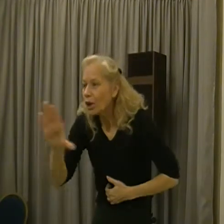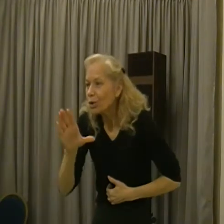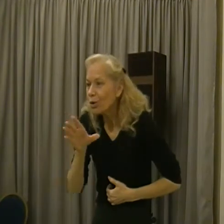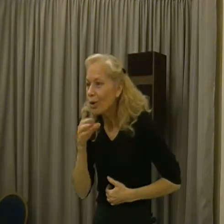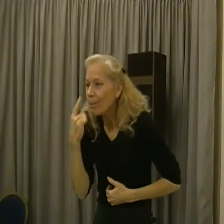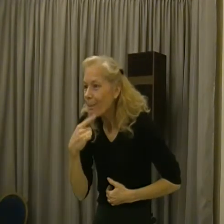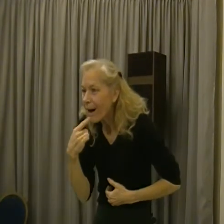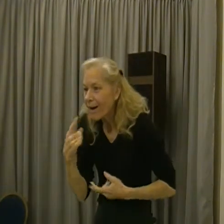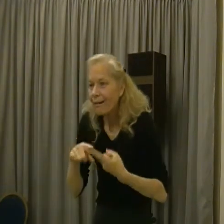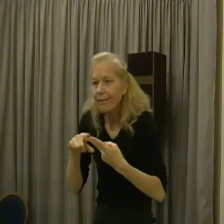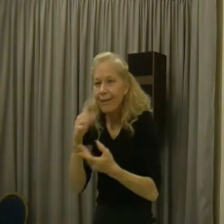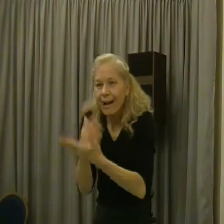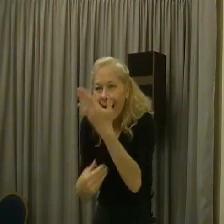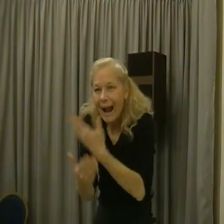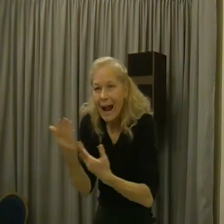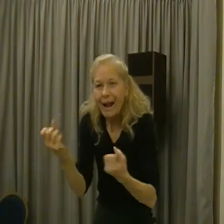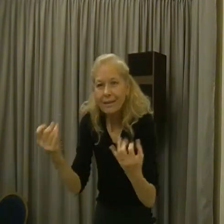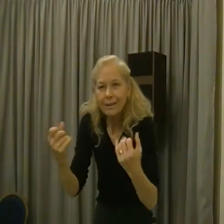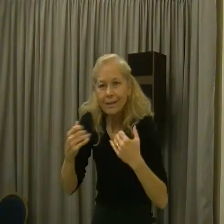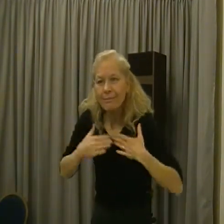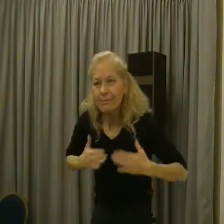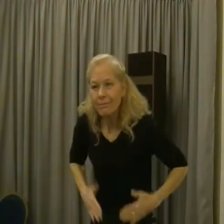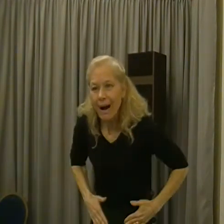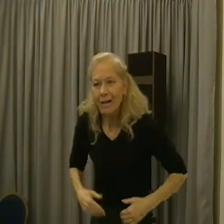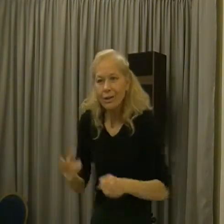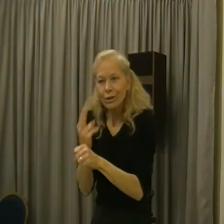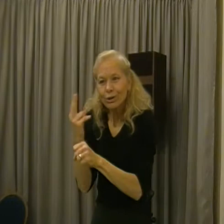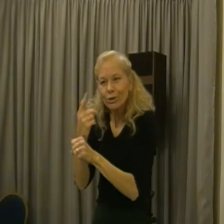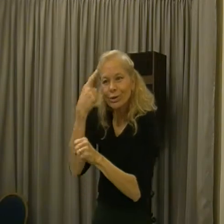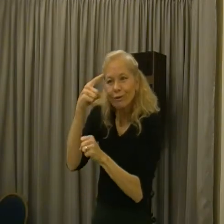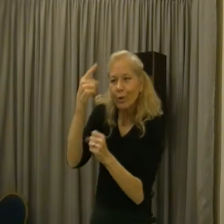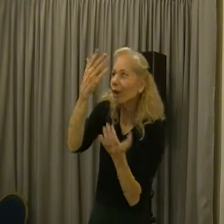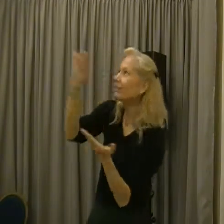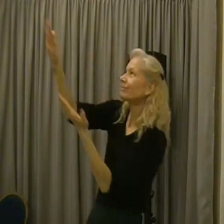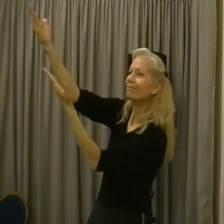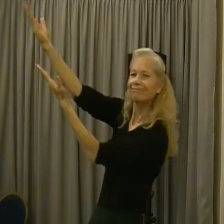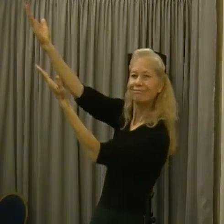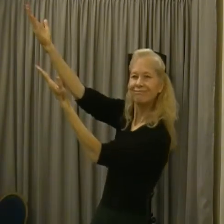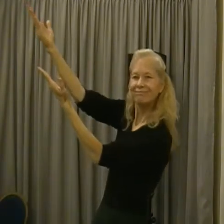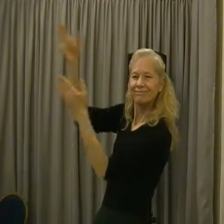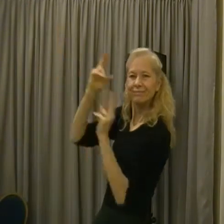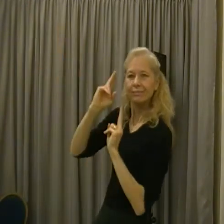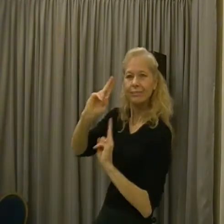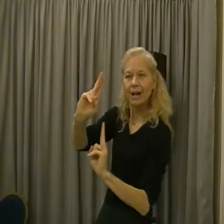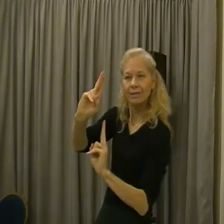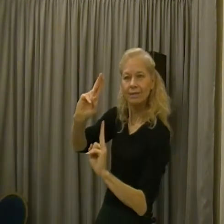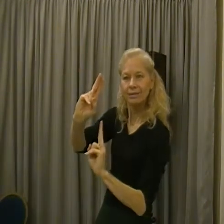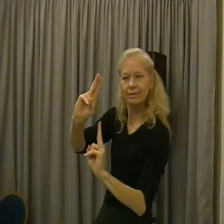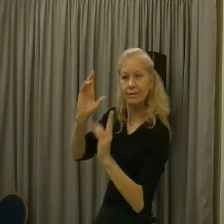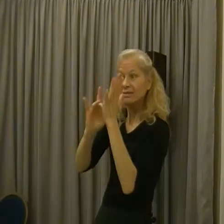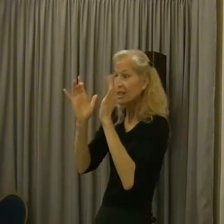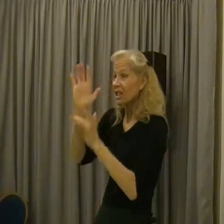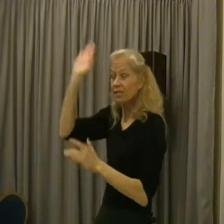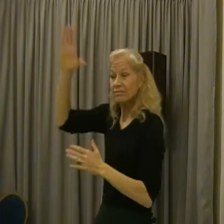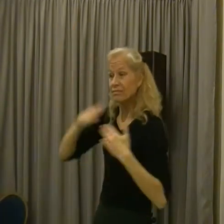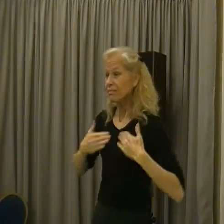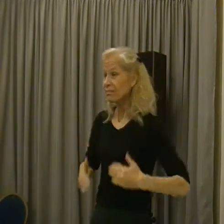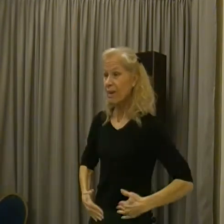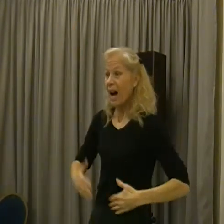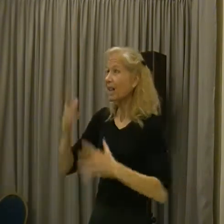Father, the Spirit would not come unto you. But I'm going. Proof that I get there is going to be when your heart is sealed with that